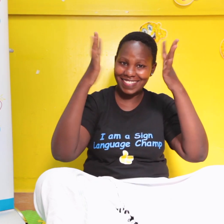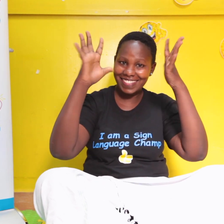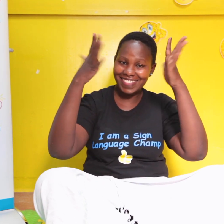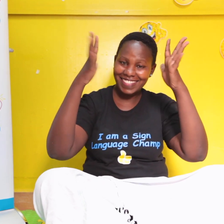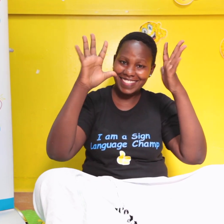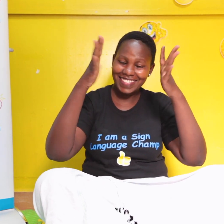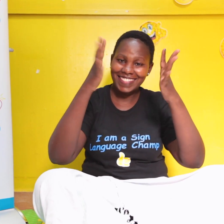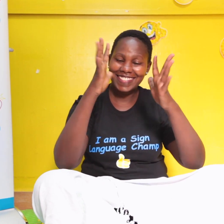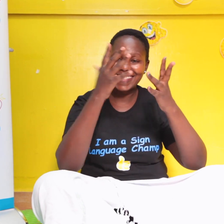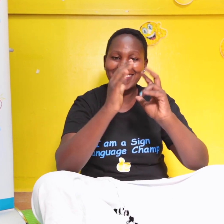Congratulations!